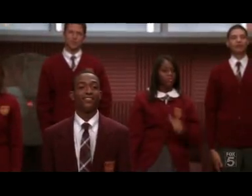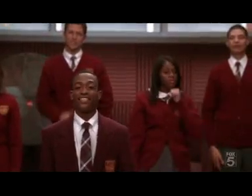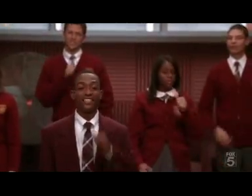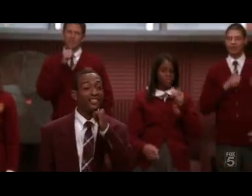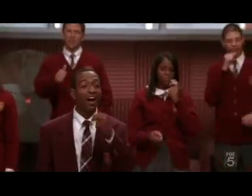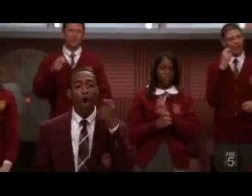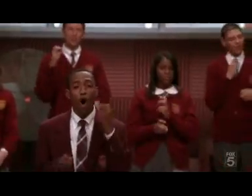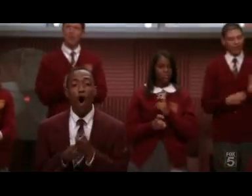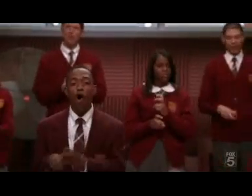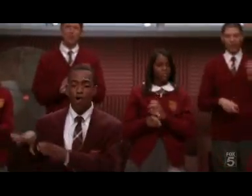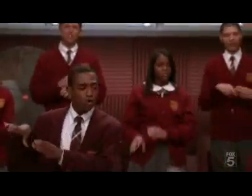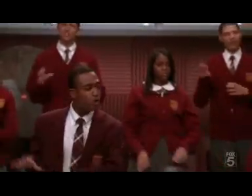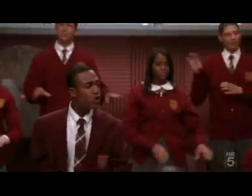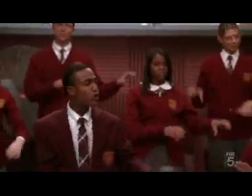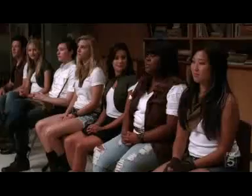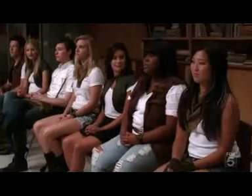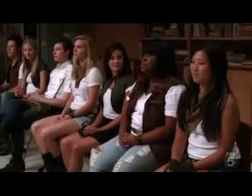It's not hard to do